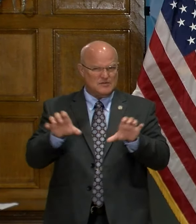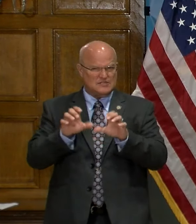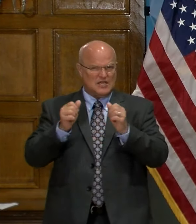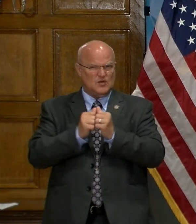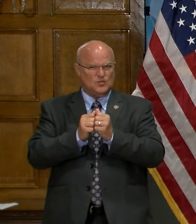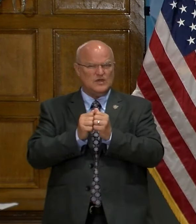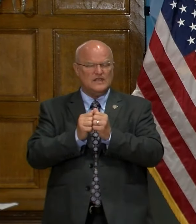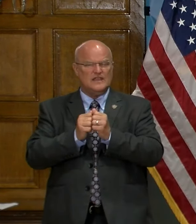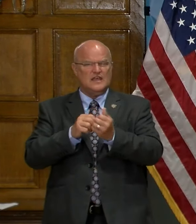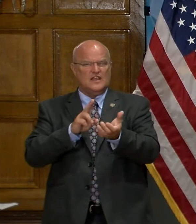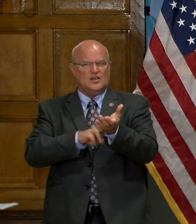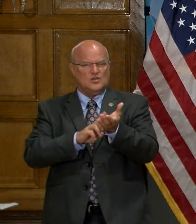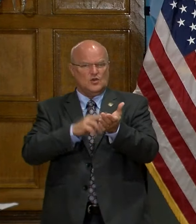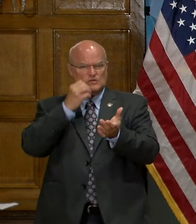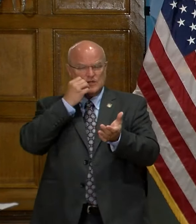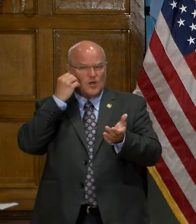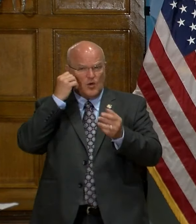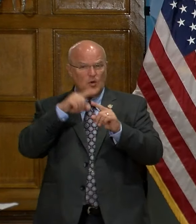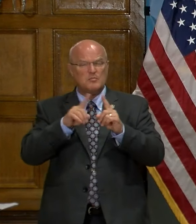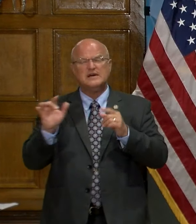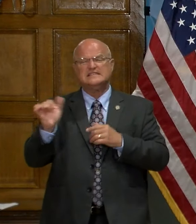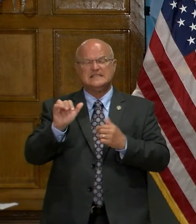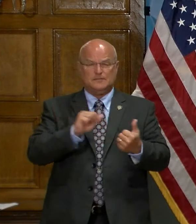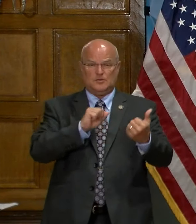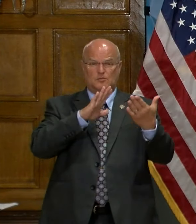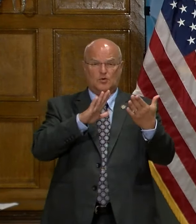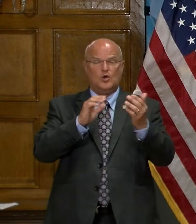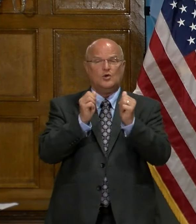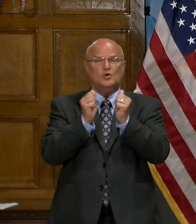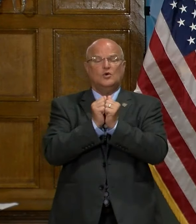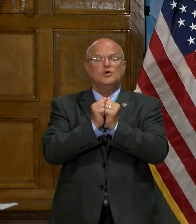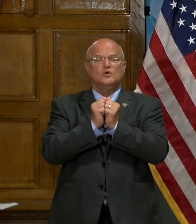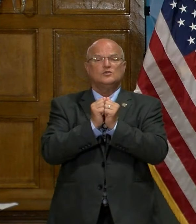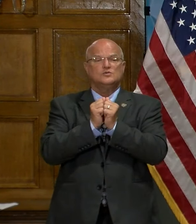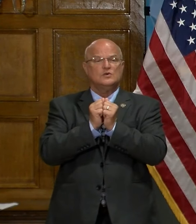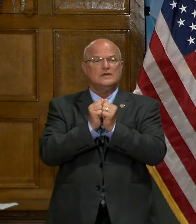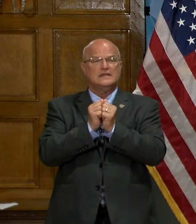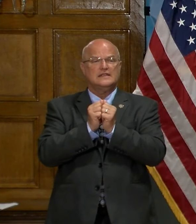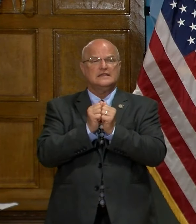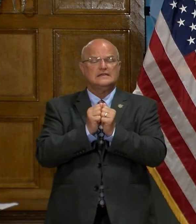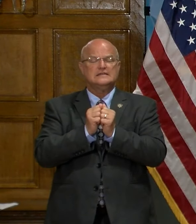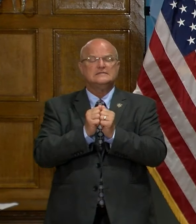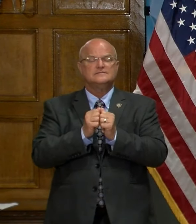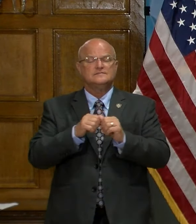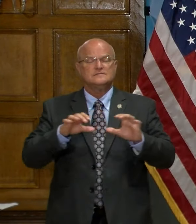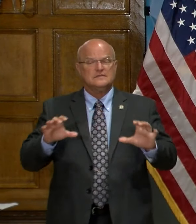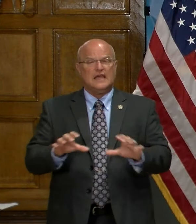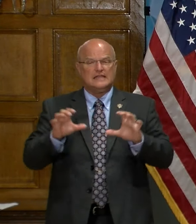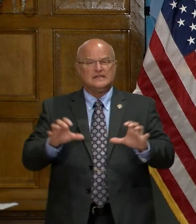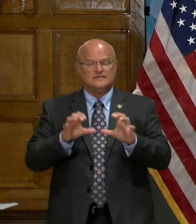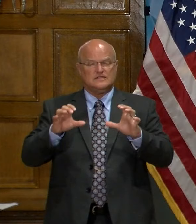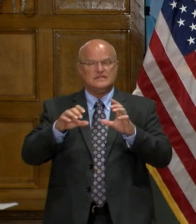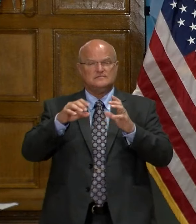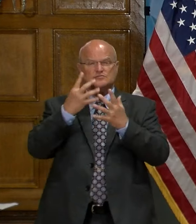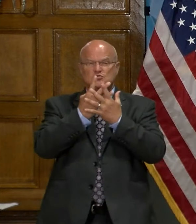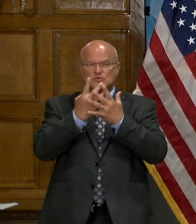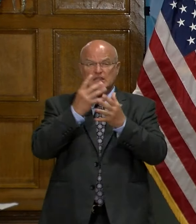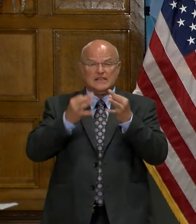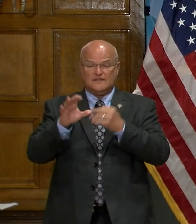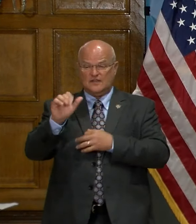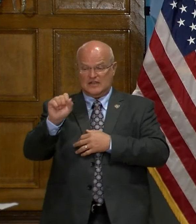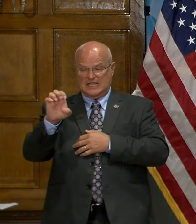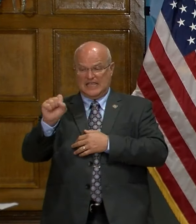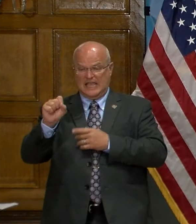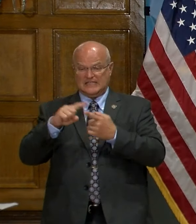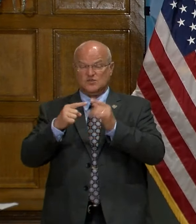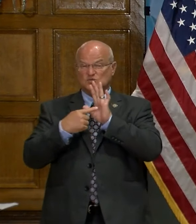done with the long-term care facilities, but a similar approach to proactively screen. Of course, if there are